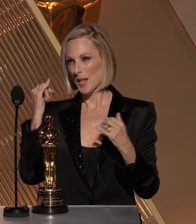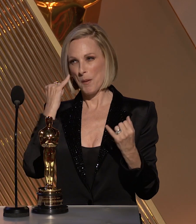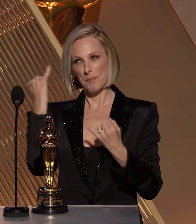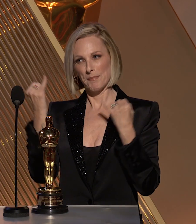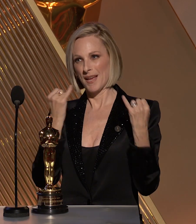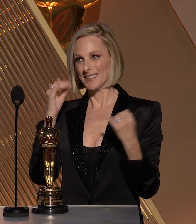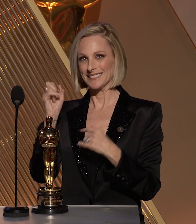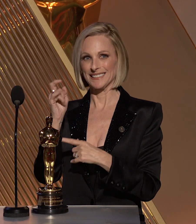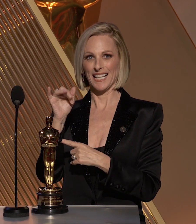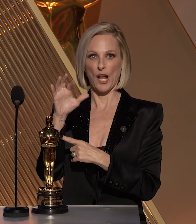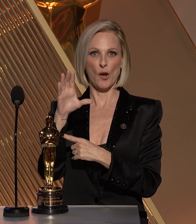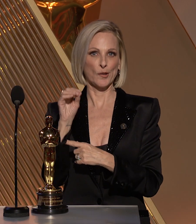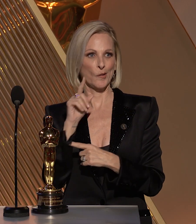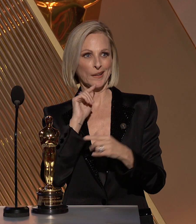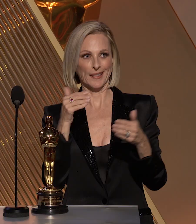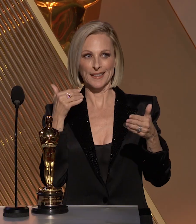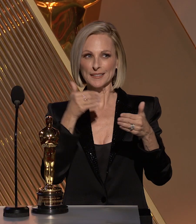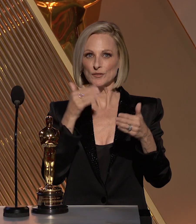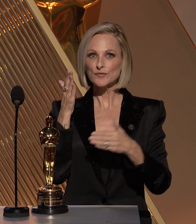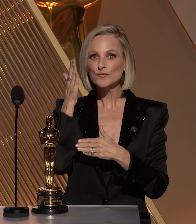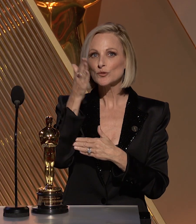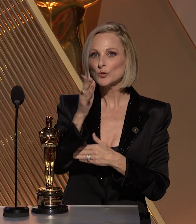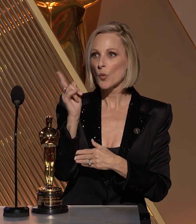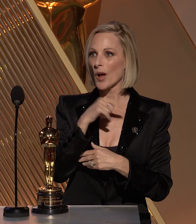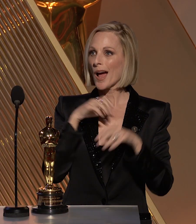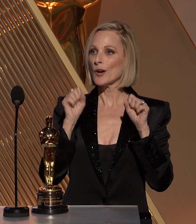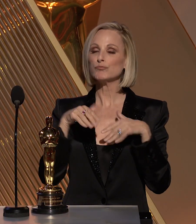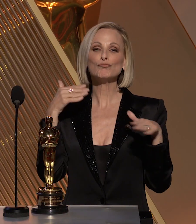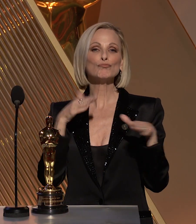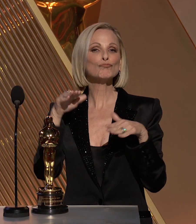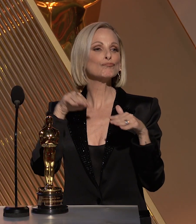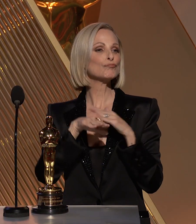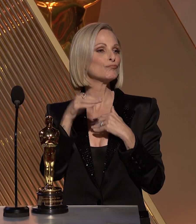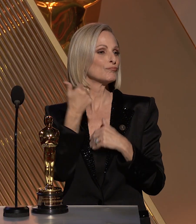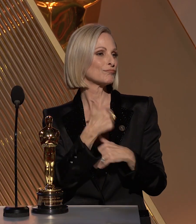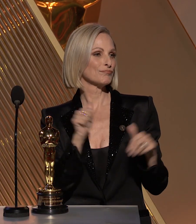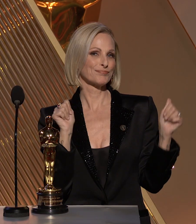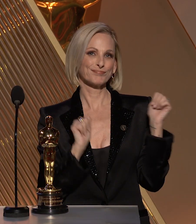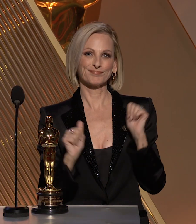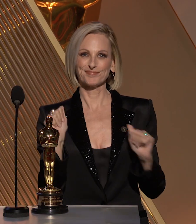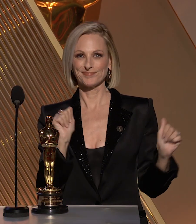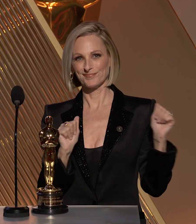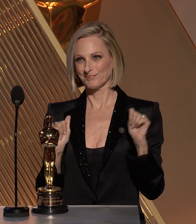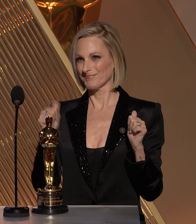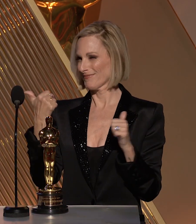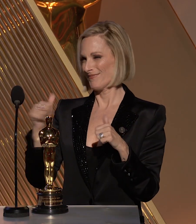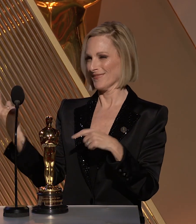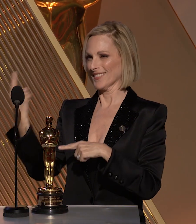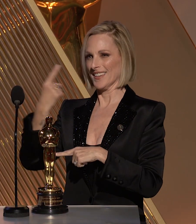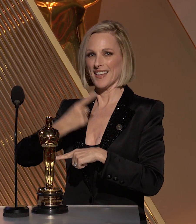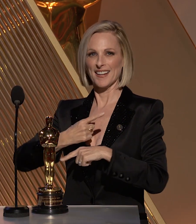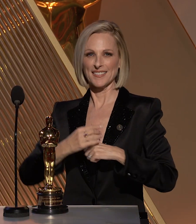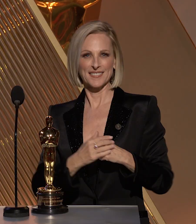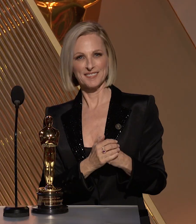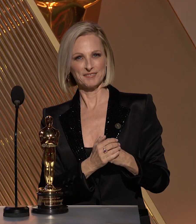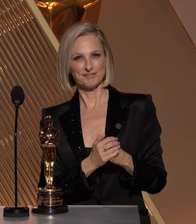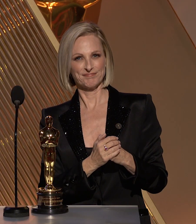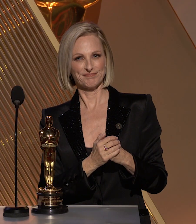I can imagine a scenario in the near future where I could walk into any theater on any day, at